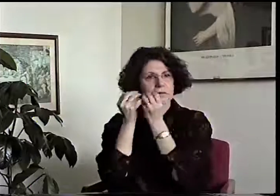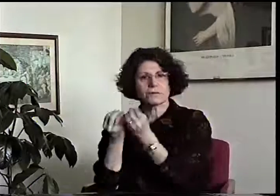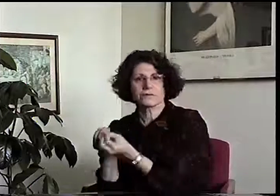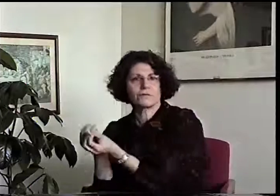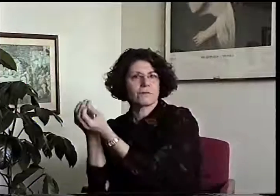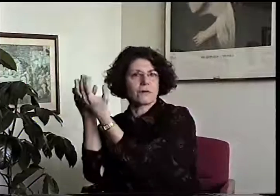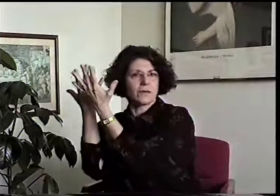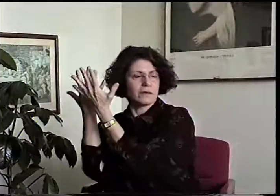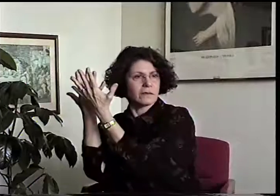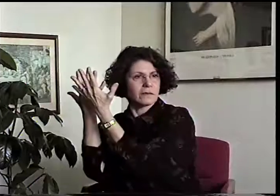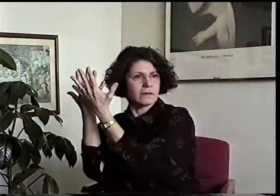flowers growing,